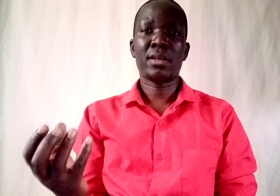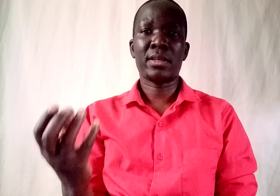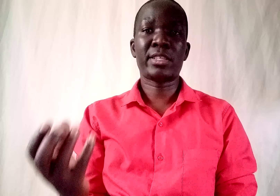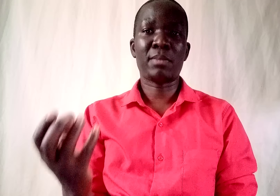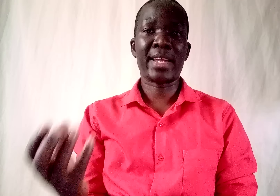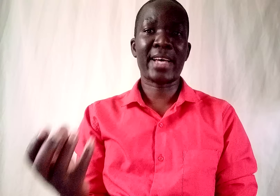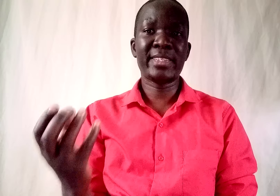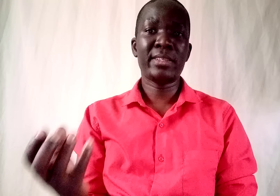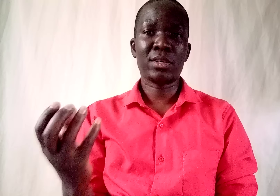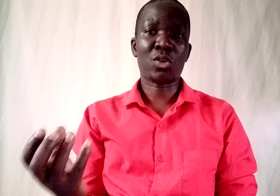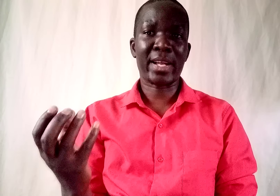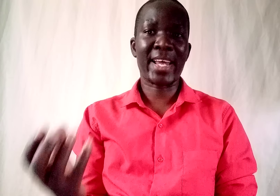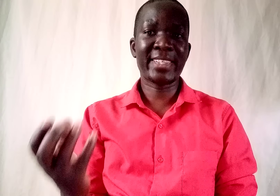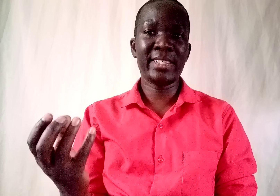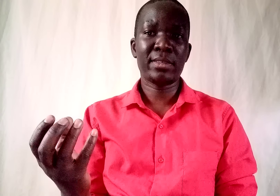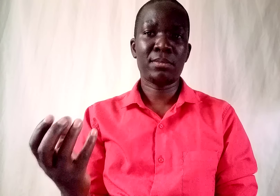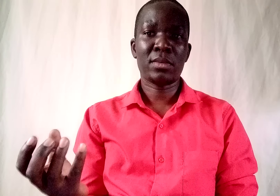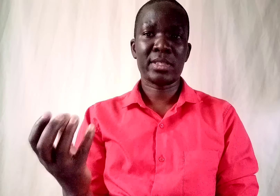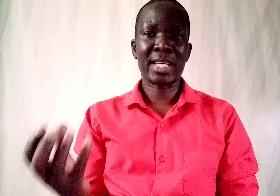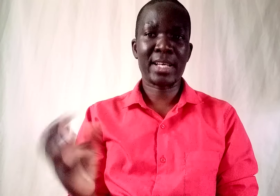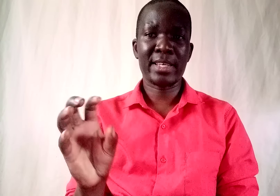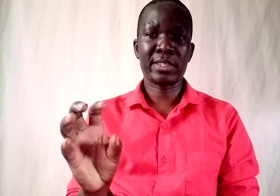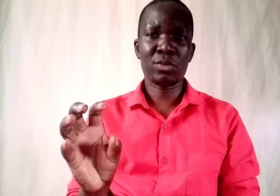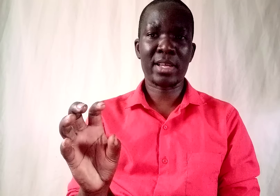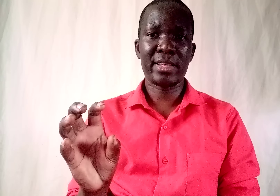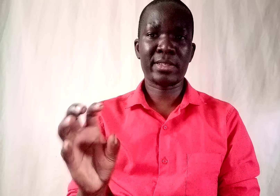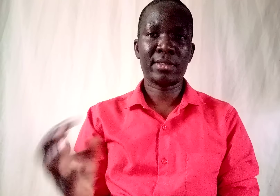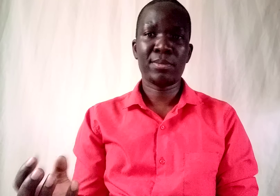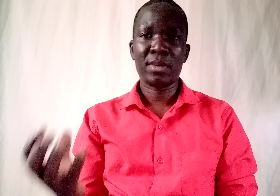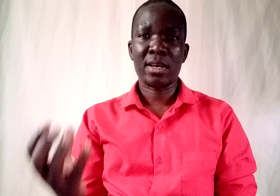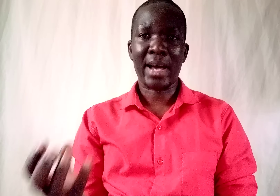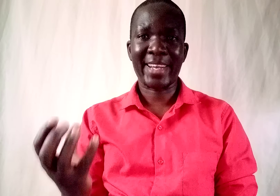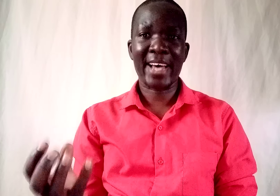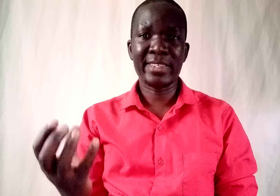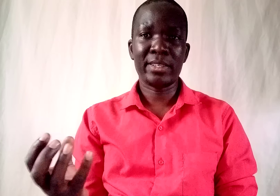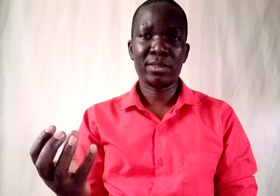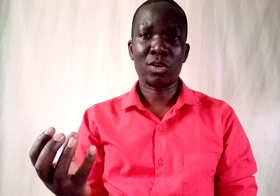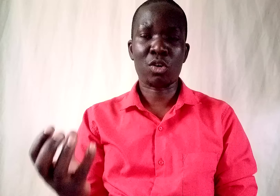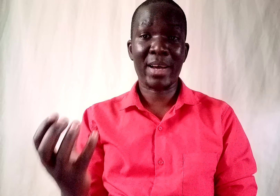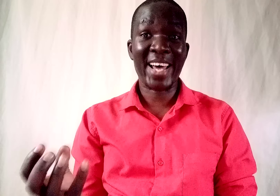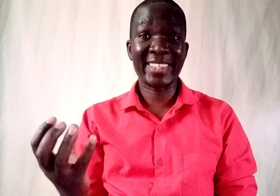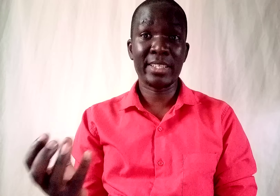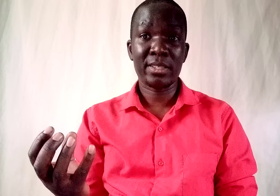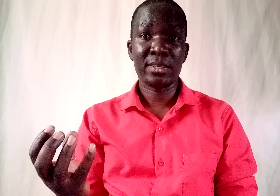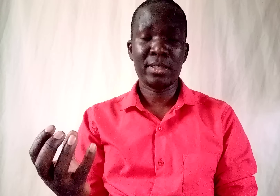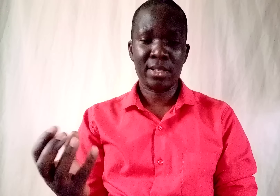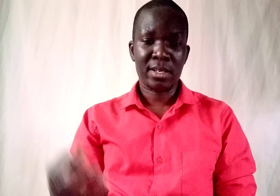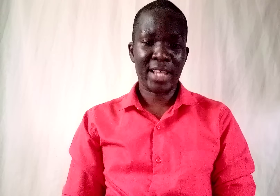This is mandazi or andazi. Just like this. Look at this. Andazi or mandazi. That is